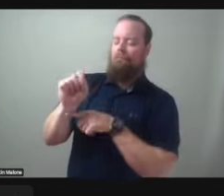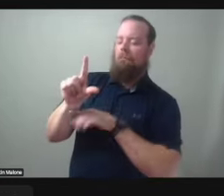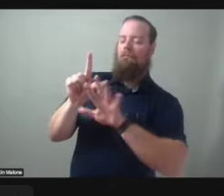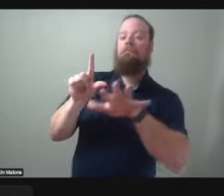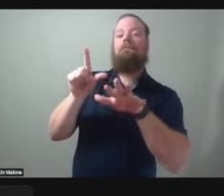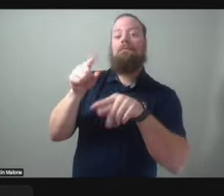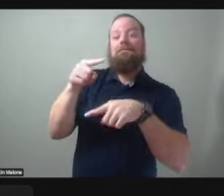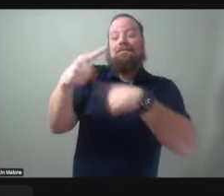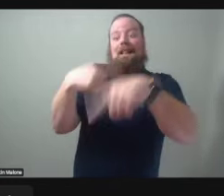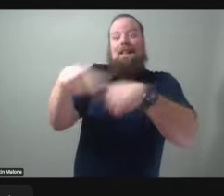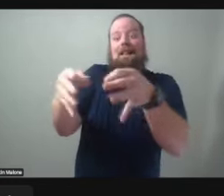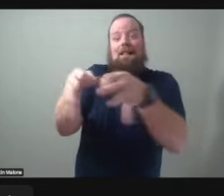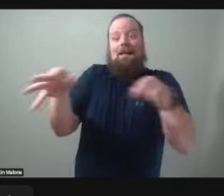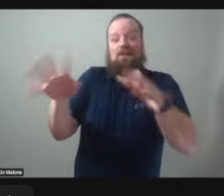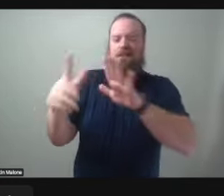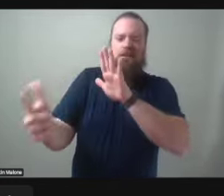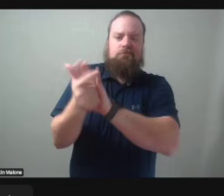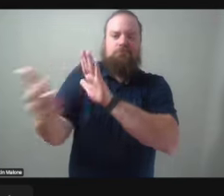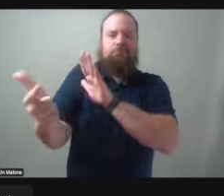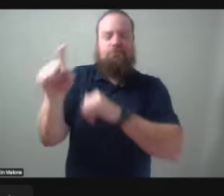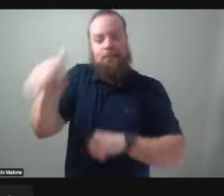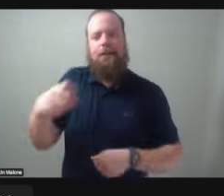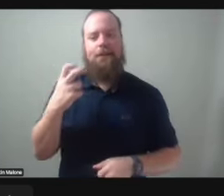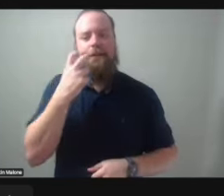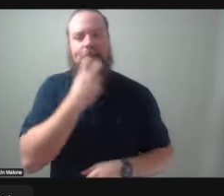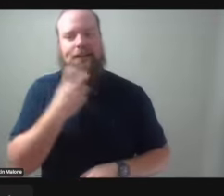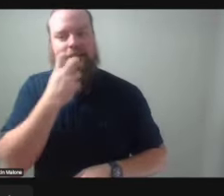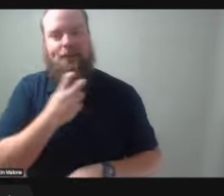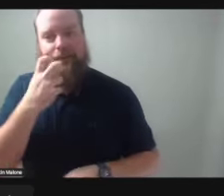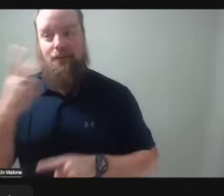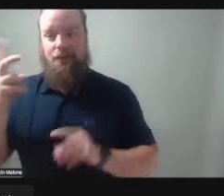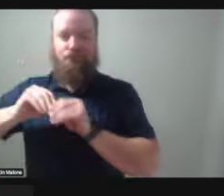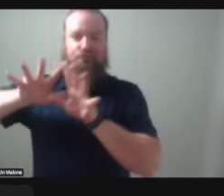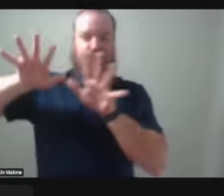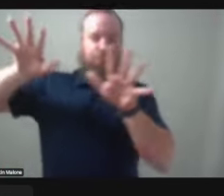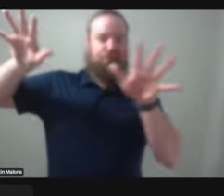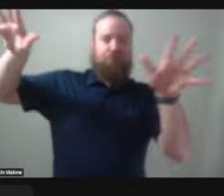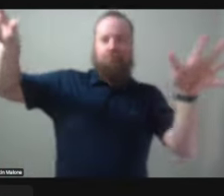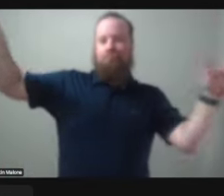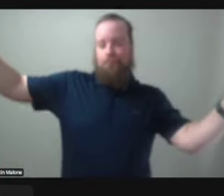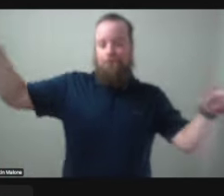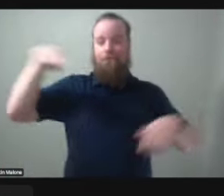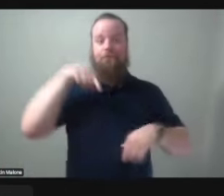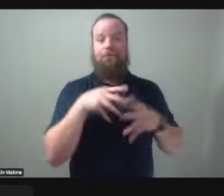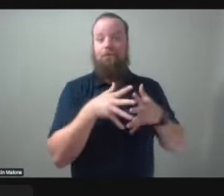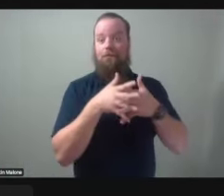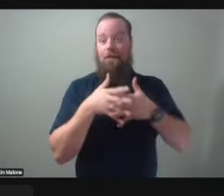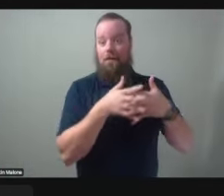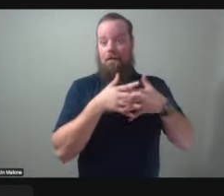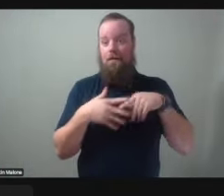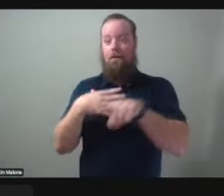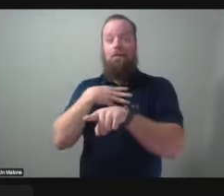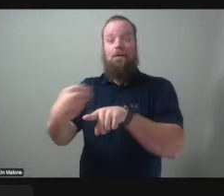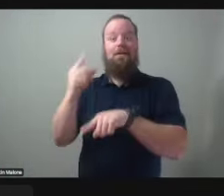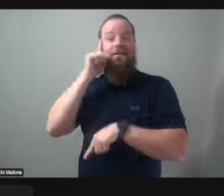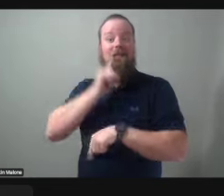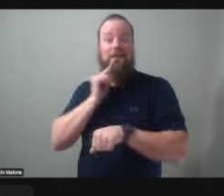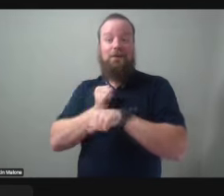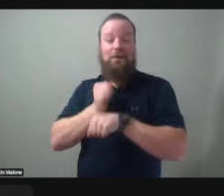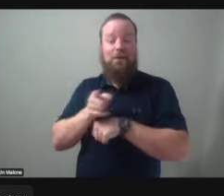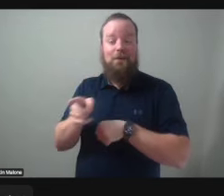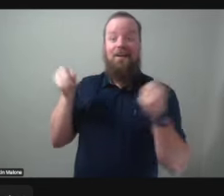that banned the use of not only American Sign Language, but all sign languages. And this